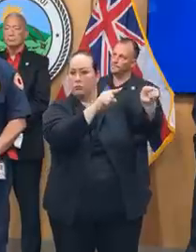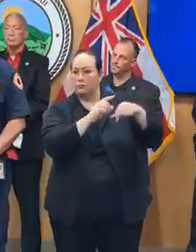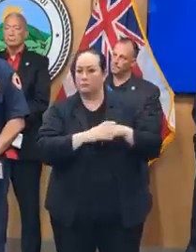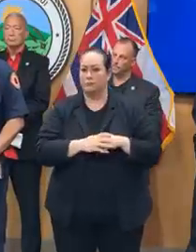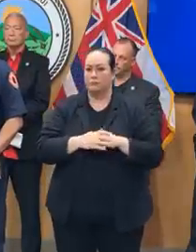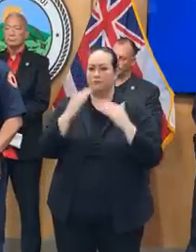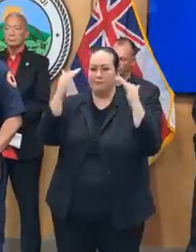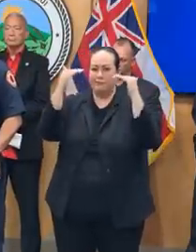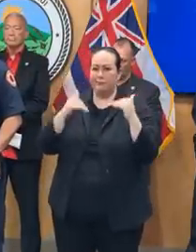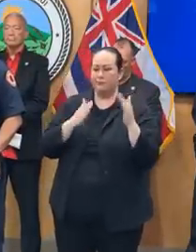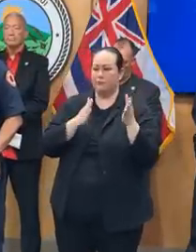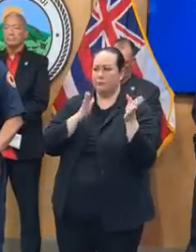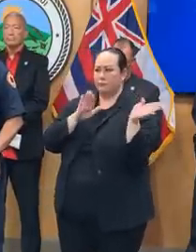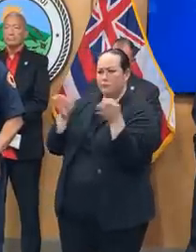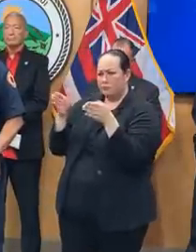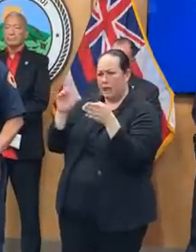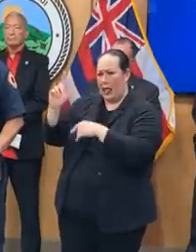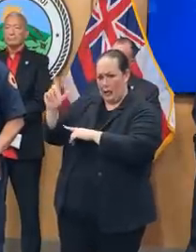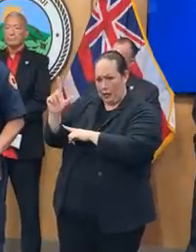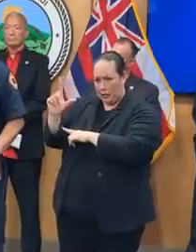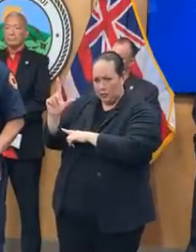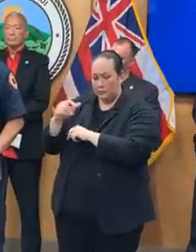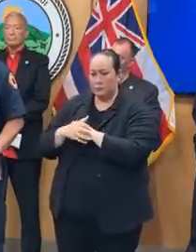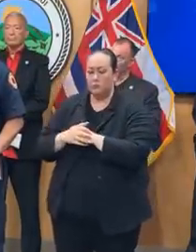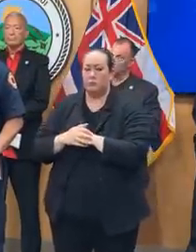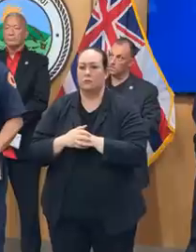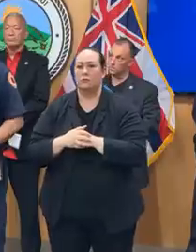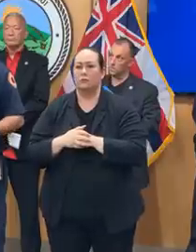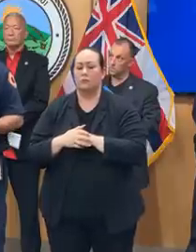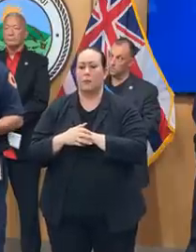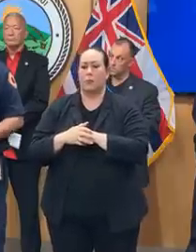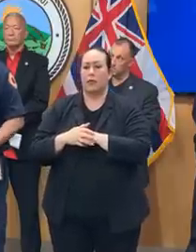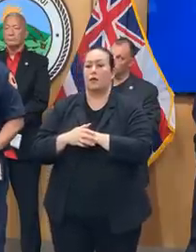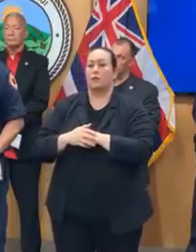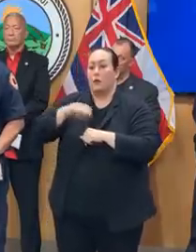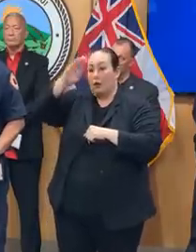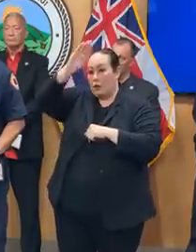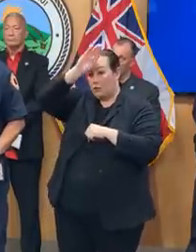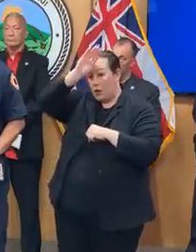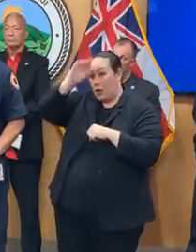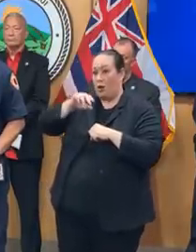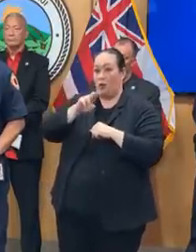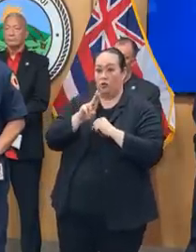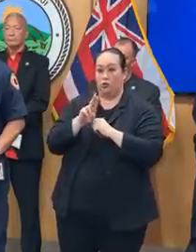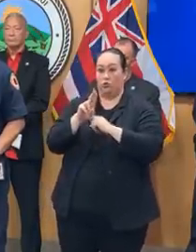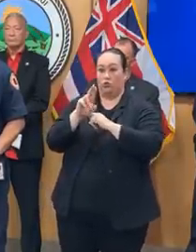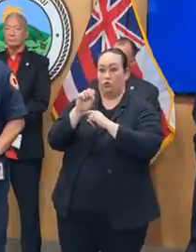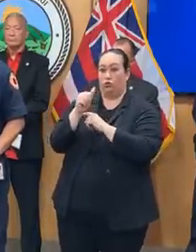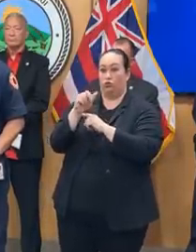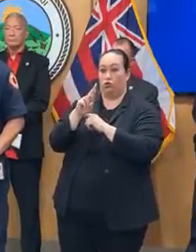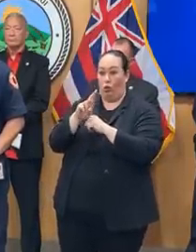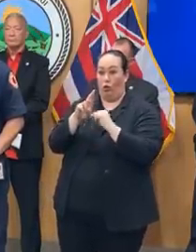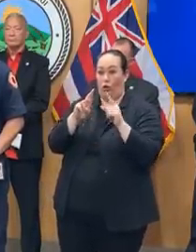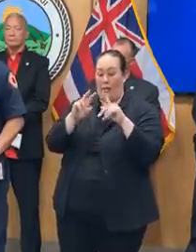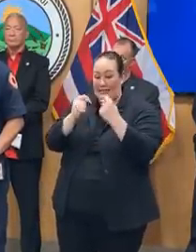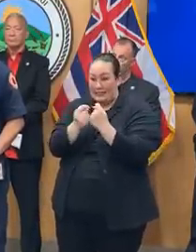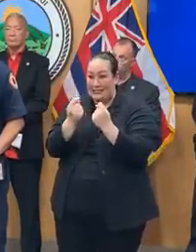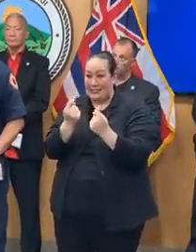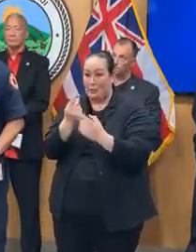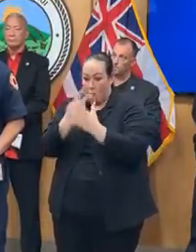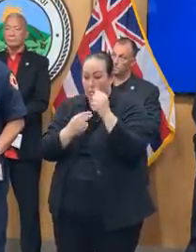efforts. Our MFD teams are embedded with our USAR teams are embedded with the national USAR teams that are here, and